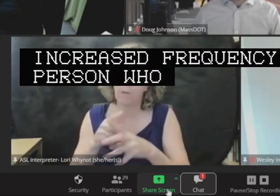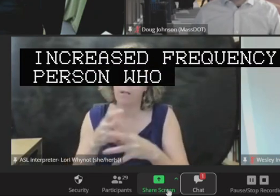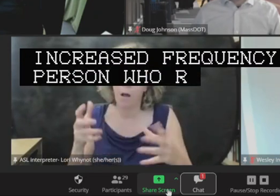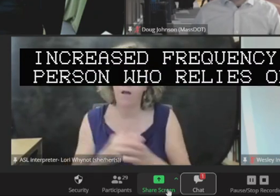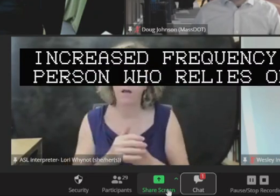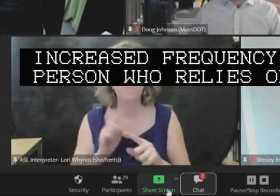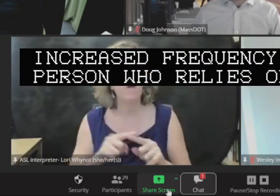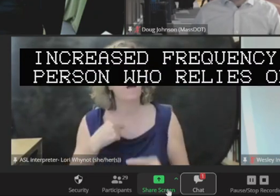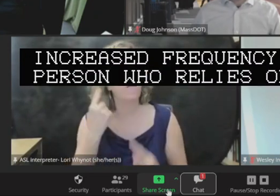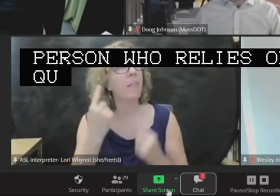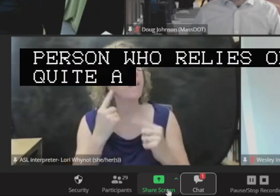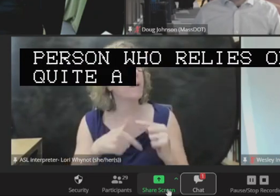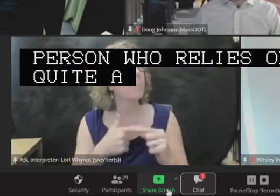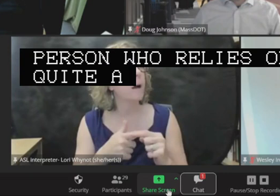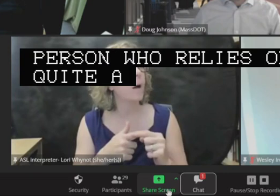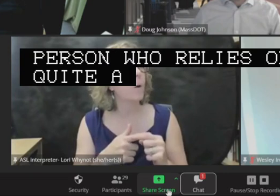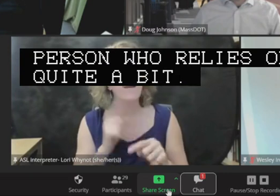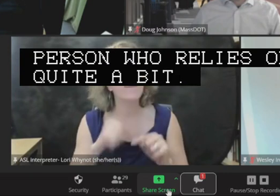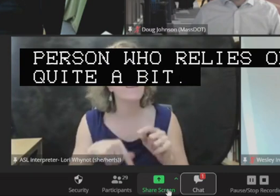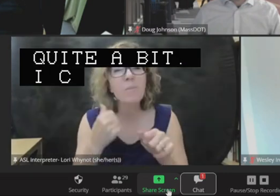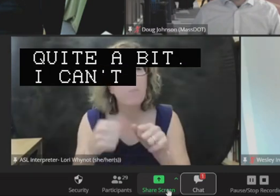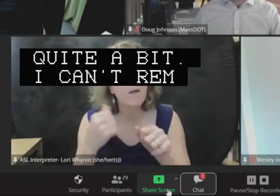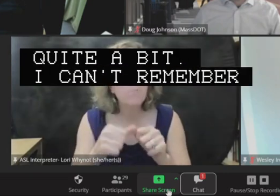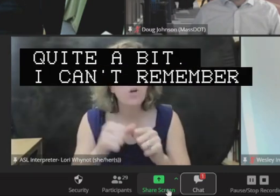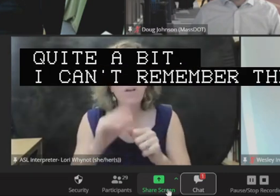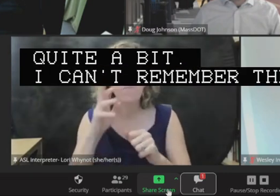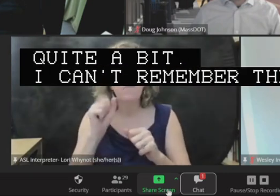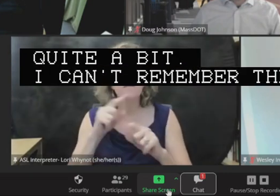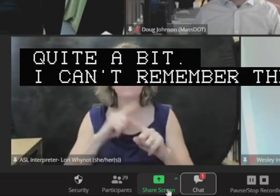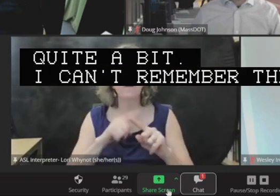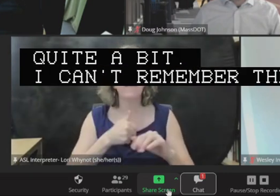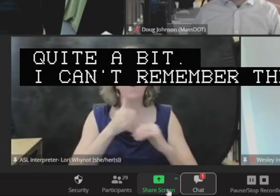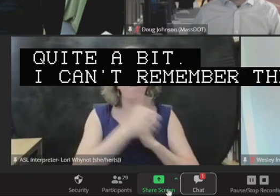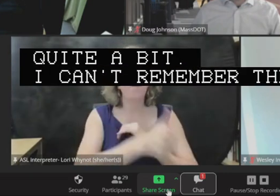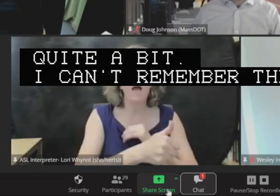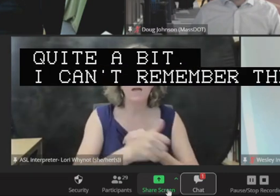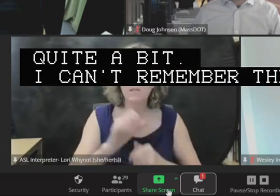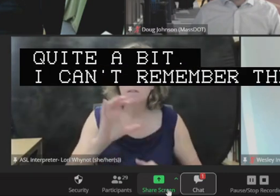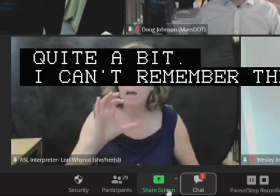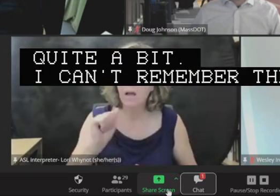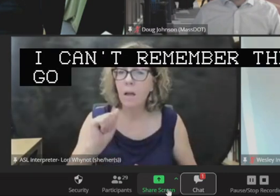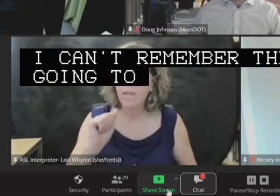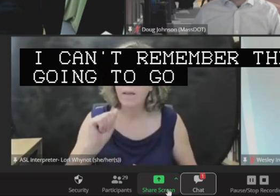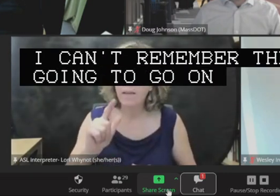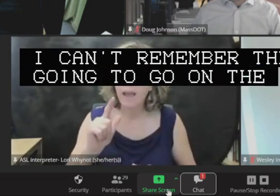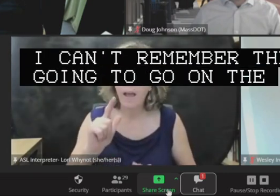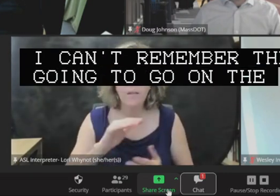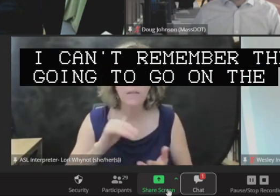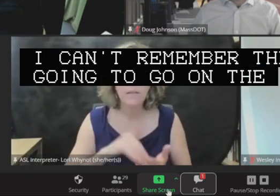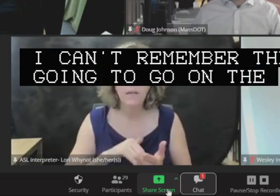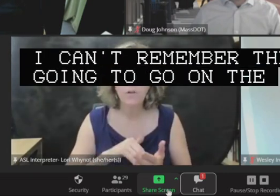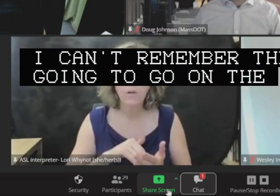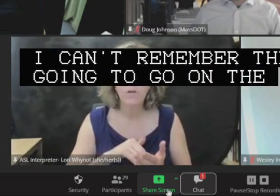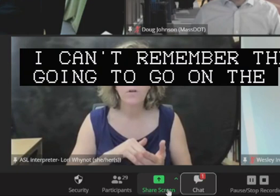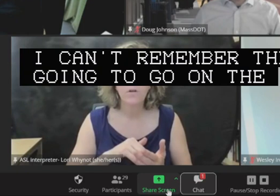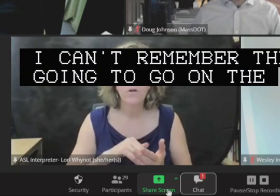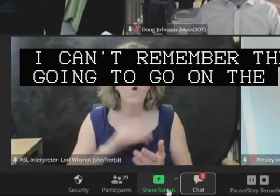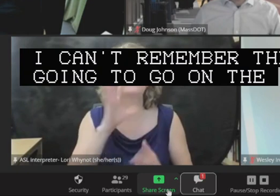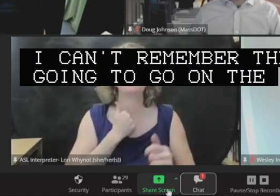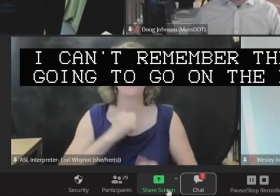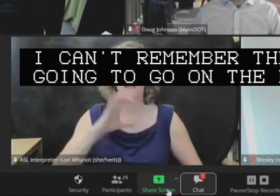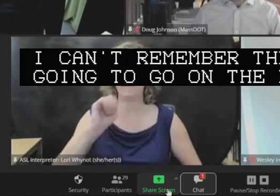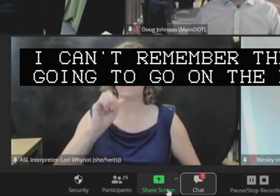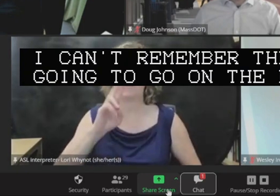routes like, I can't remember the bus number, but I go by the Carroll Center on the weekend already. It really doesn't go by the Carroll Center for the blind or